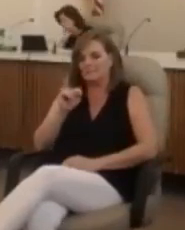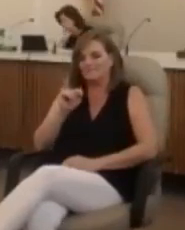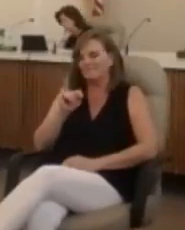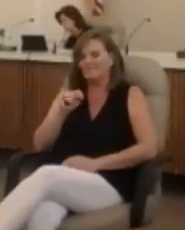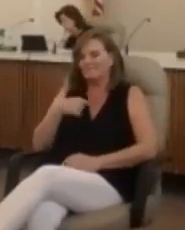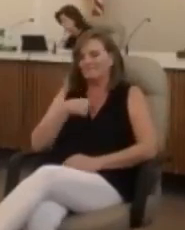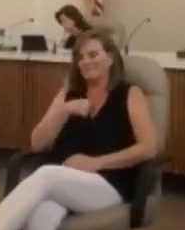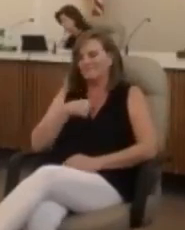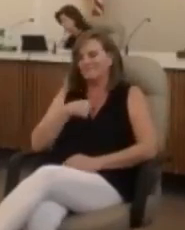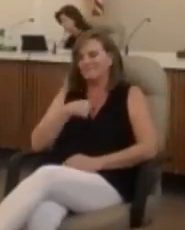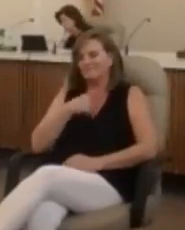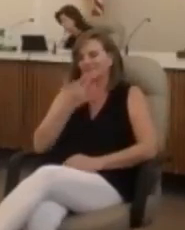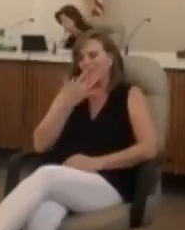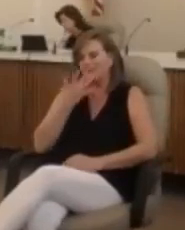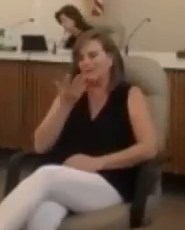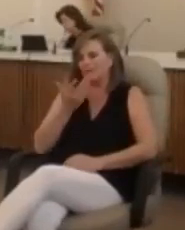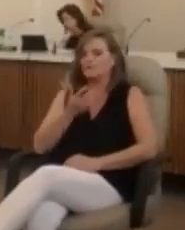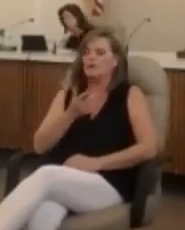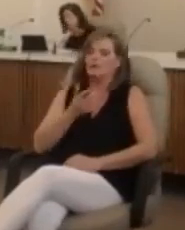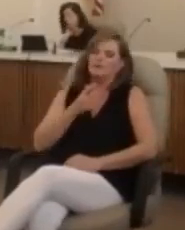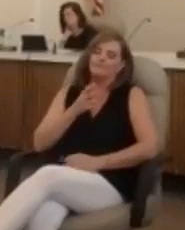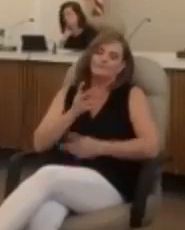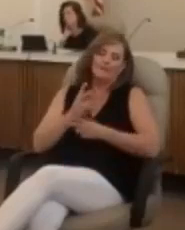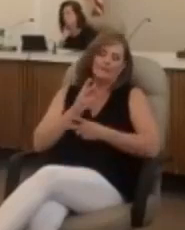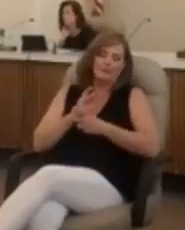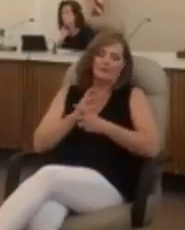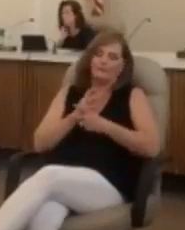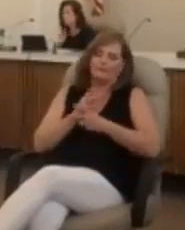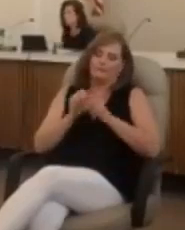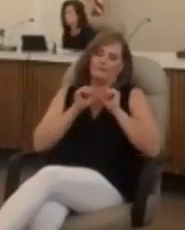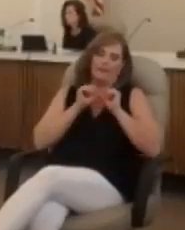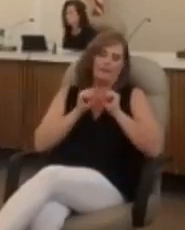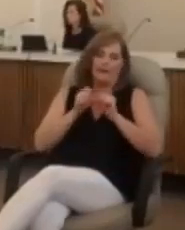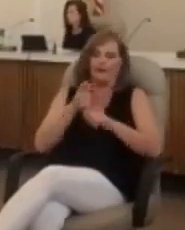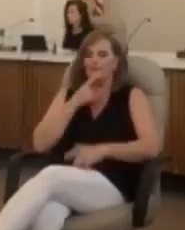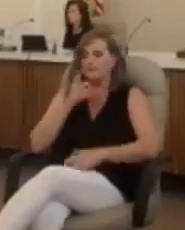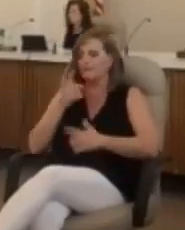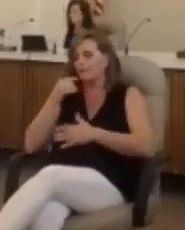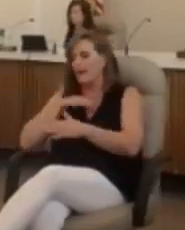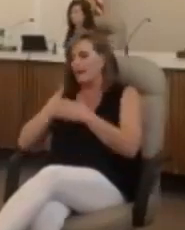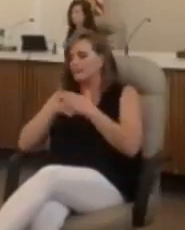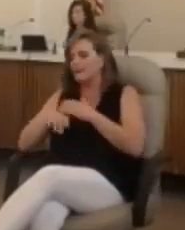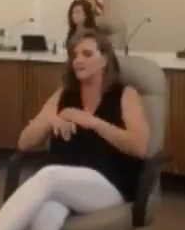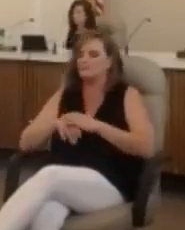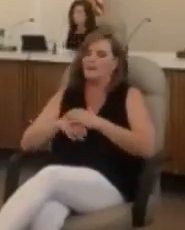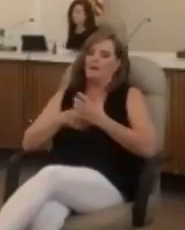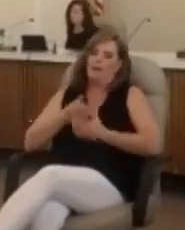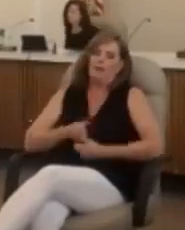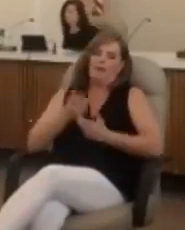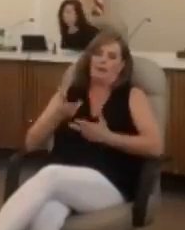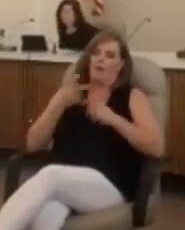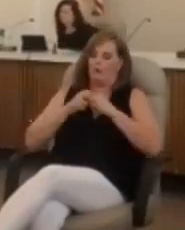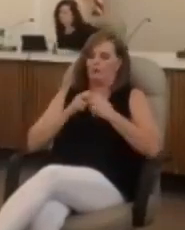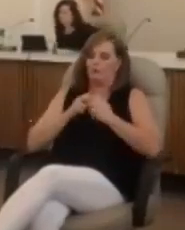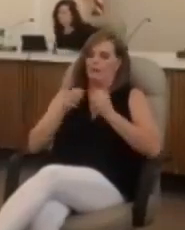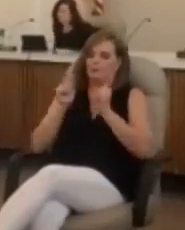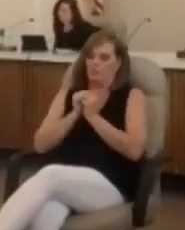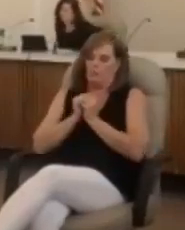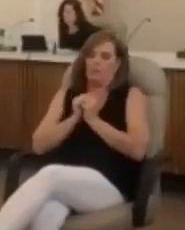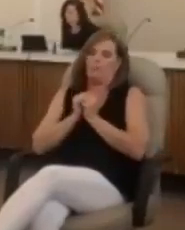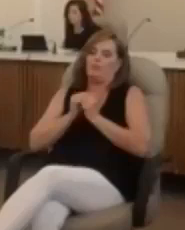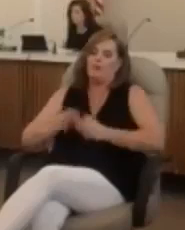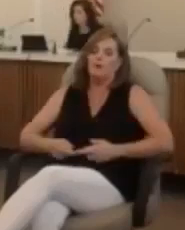belts. They're tough to maintain. They're tough to get access to. They cause problems with residences all the time.